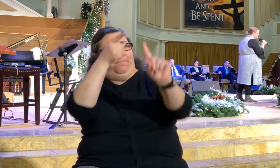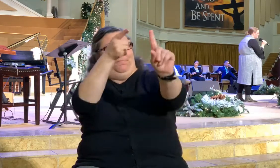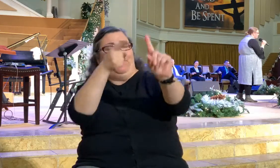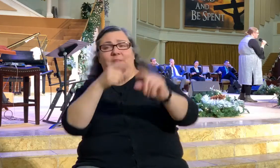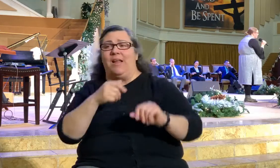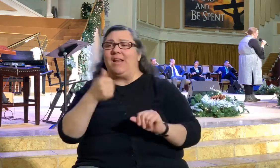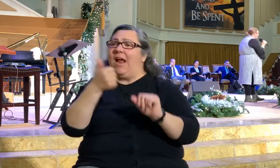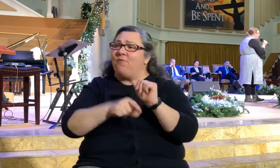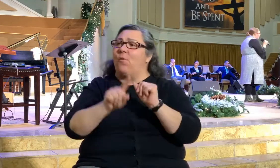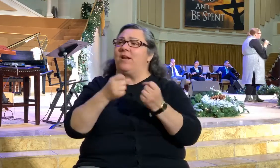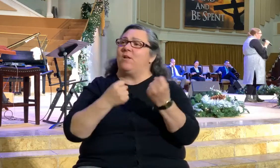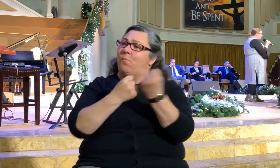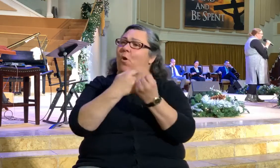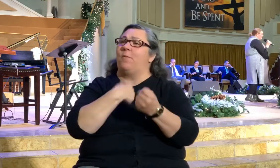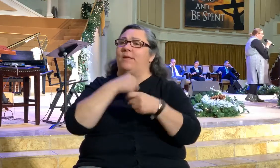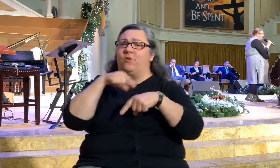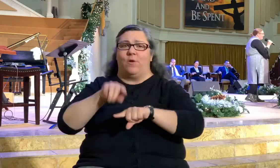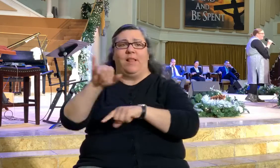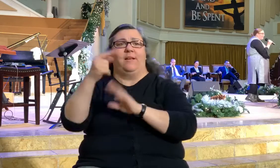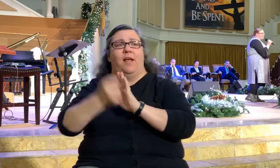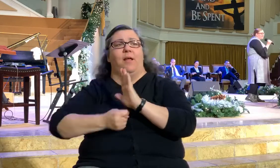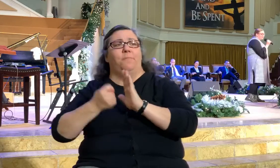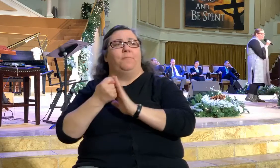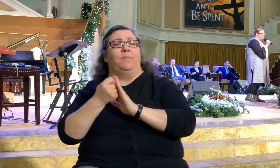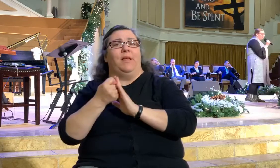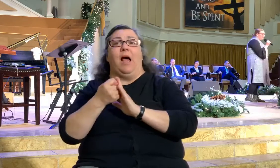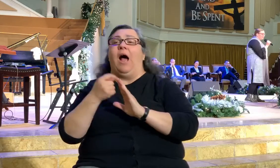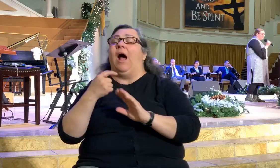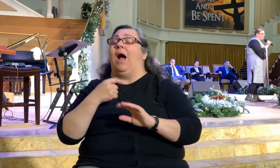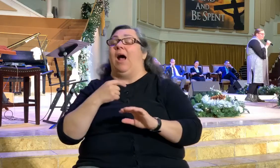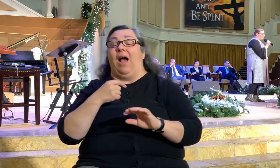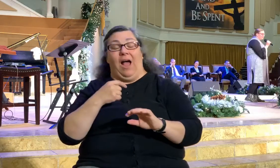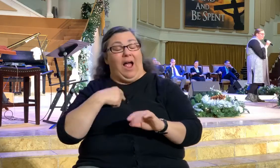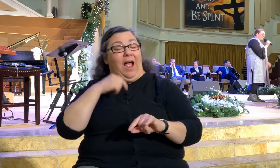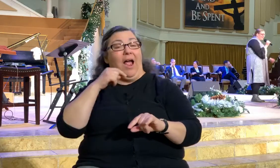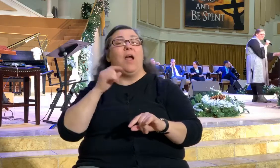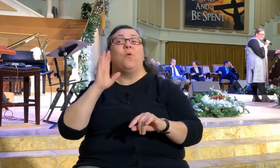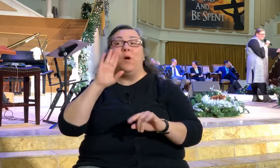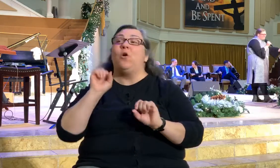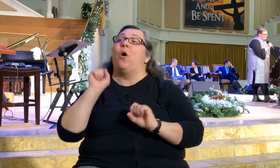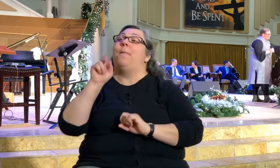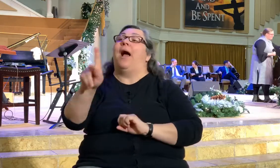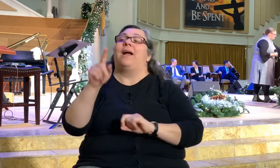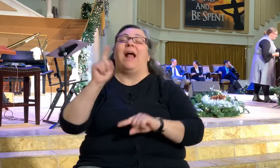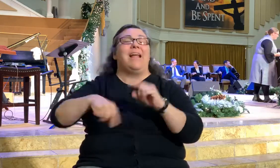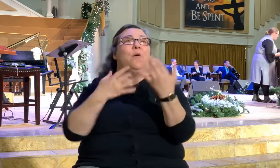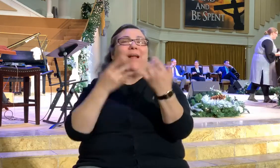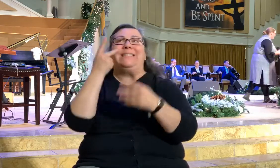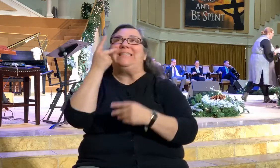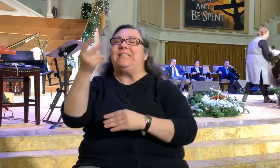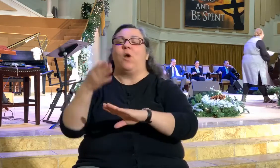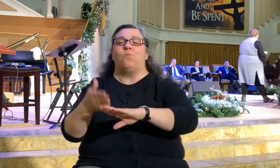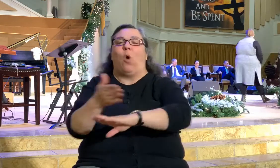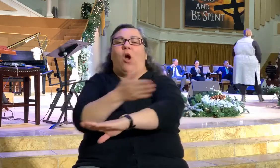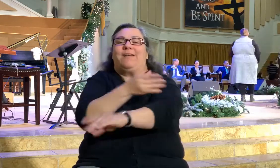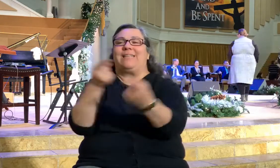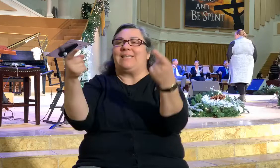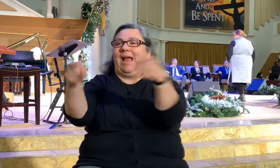through that time. I know I look back one day, and I can't wait to see the growth and progress that this church has made.